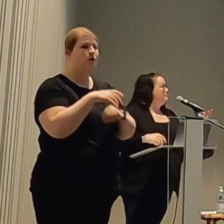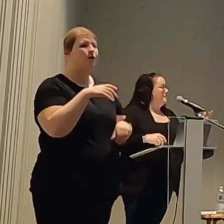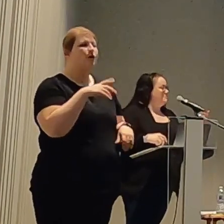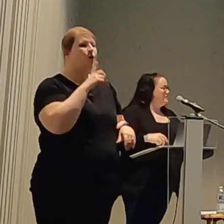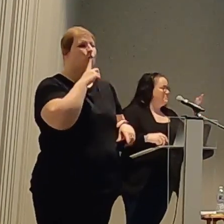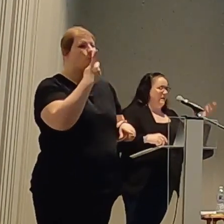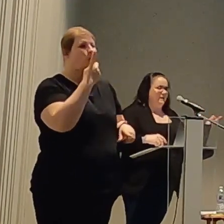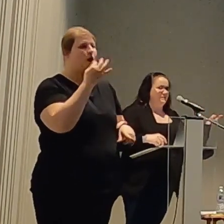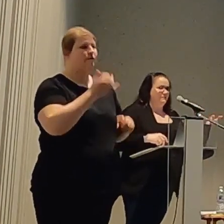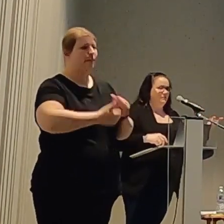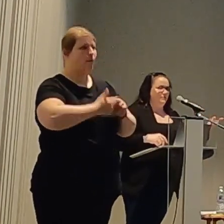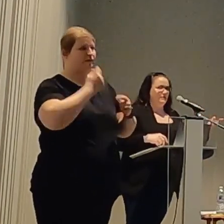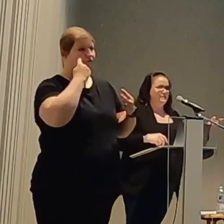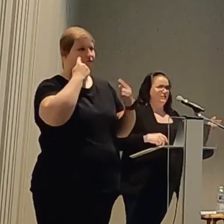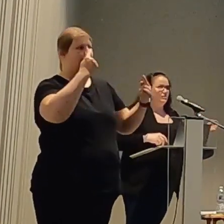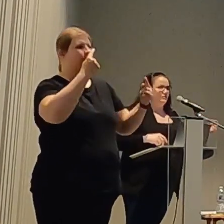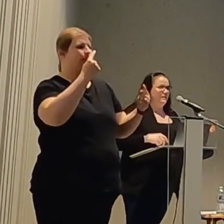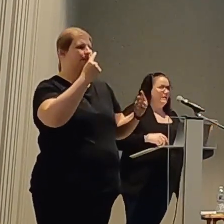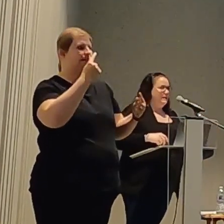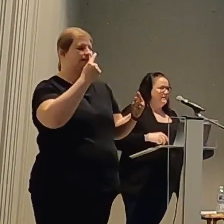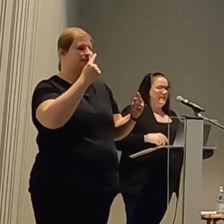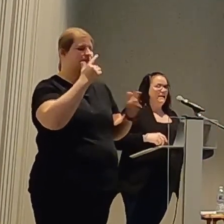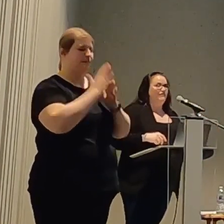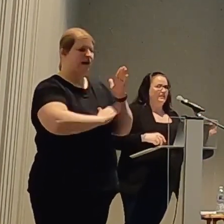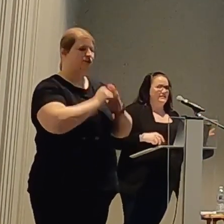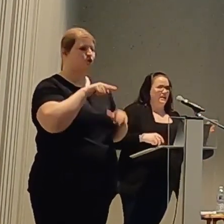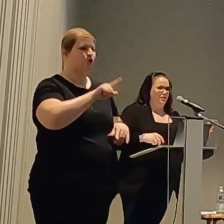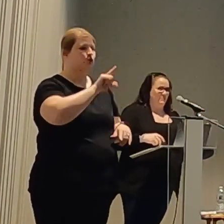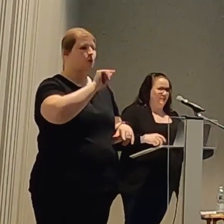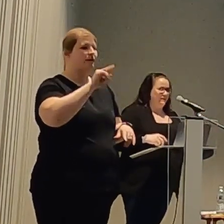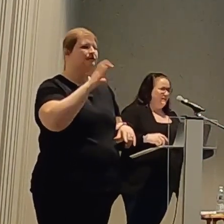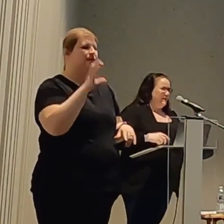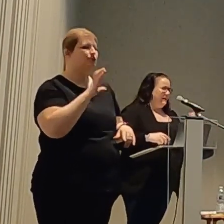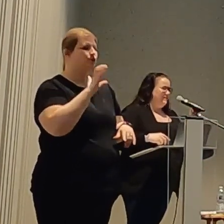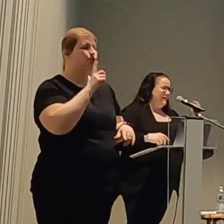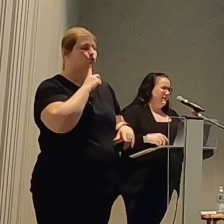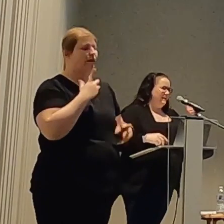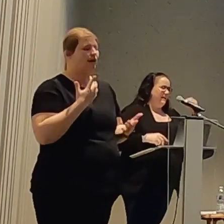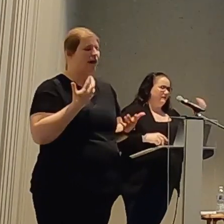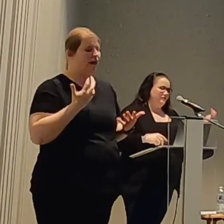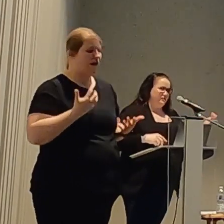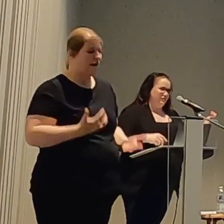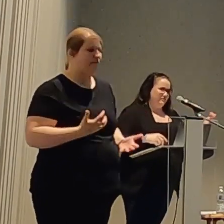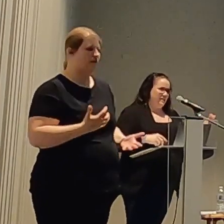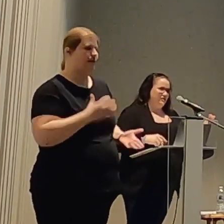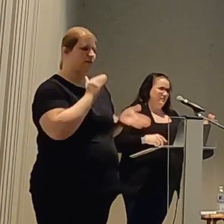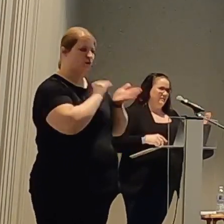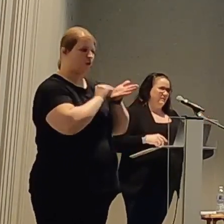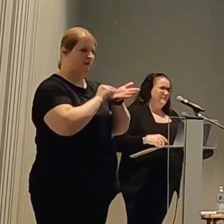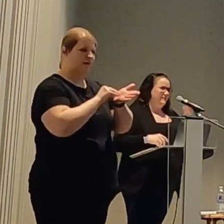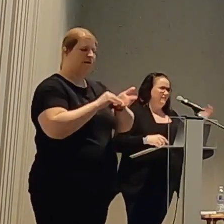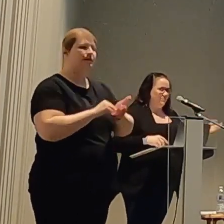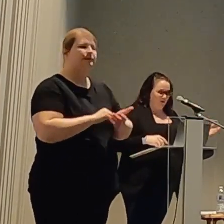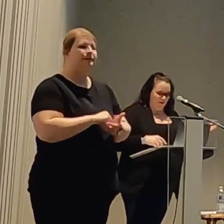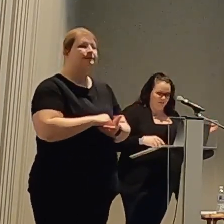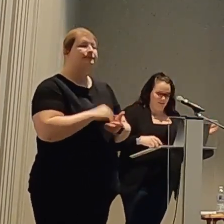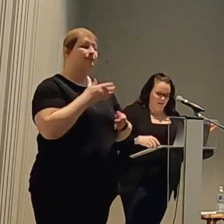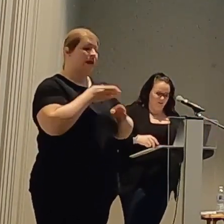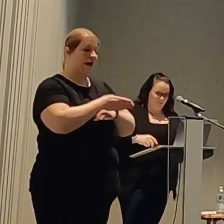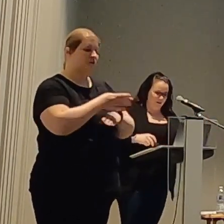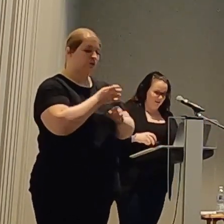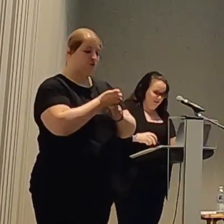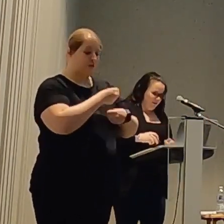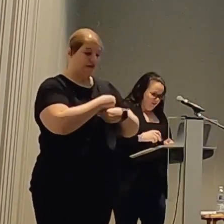most famous paintings of the 20th century, is heavily documented. And then after its creation, it's even more